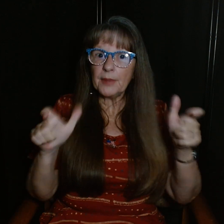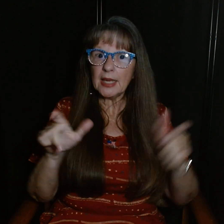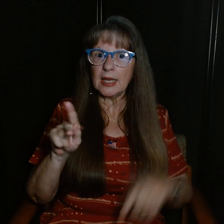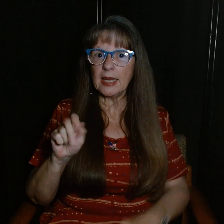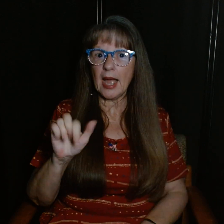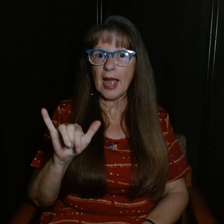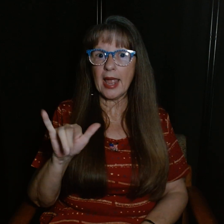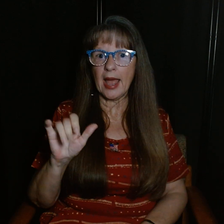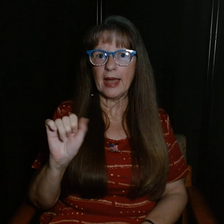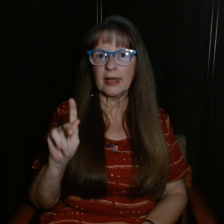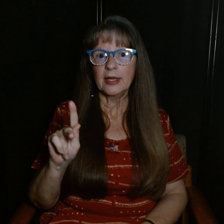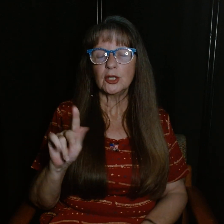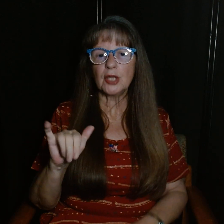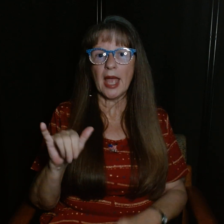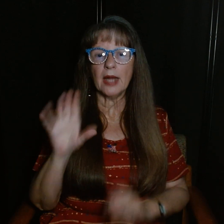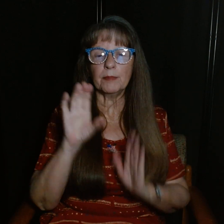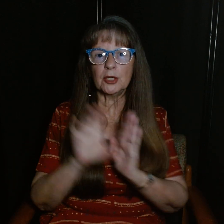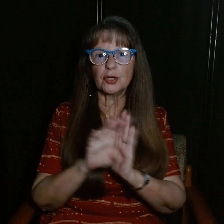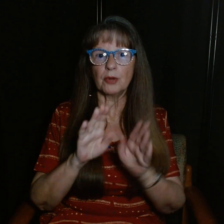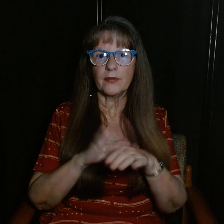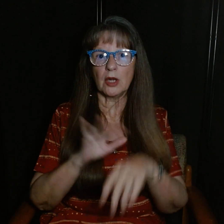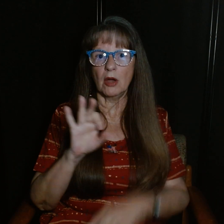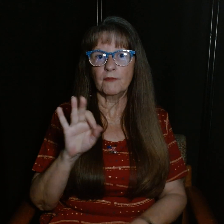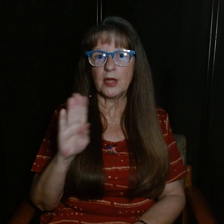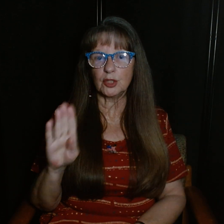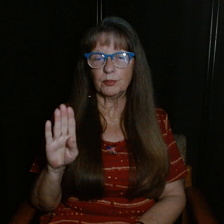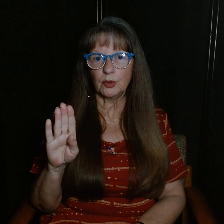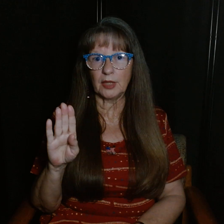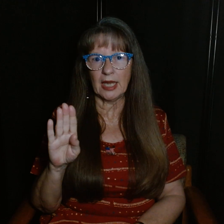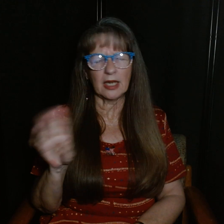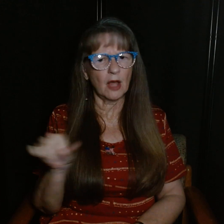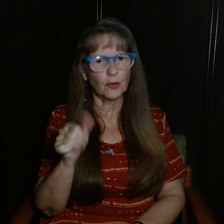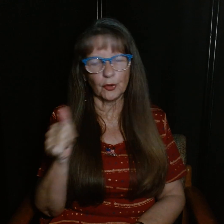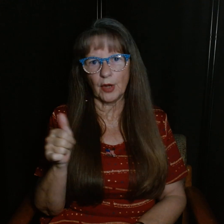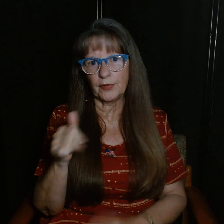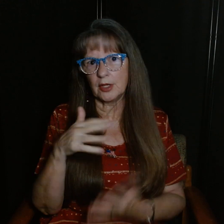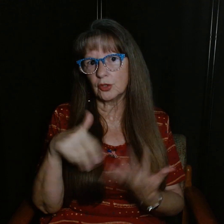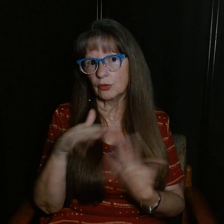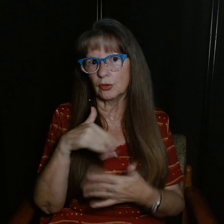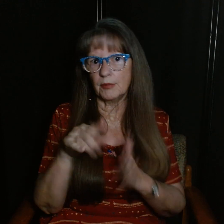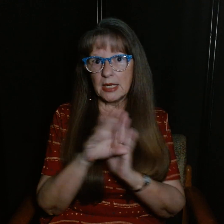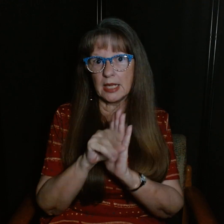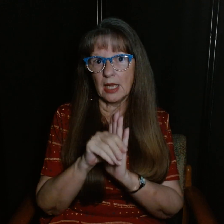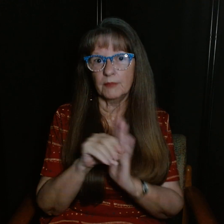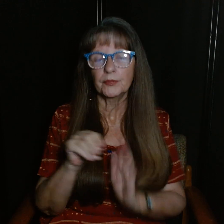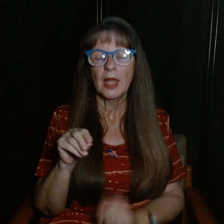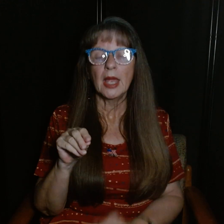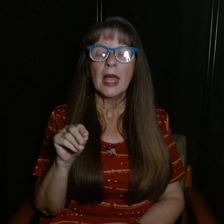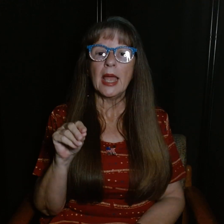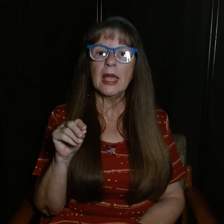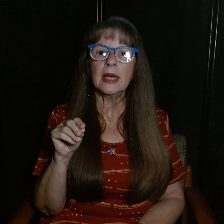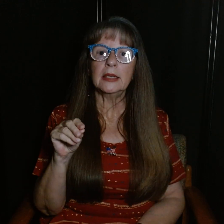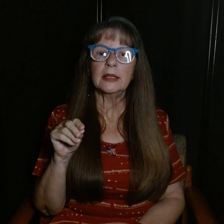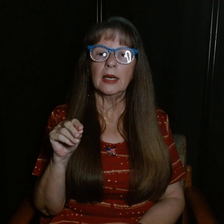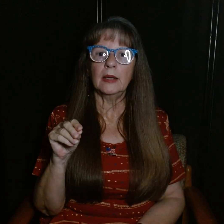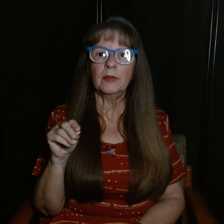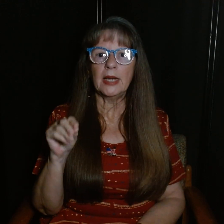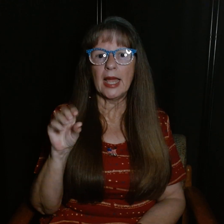big kayak. She had a picture of it on Facebook and other, I think, social media, and it had